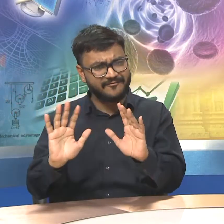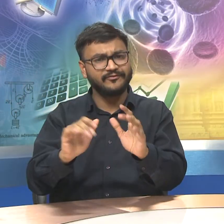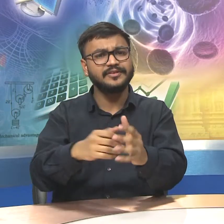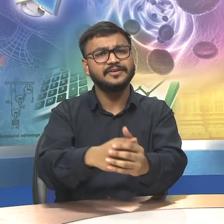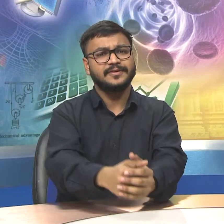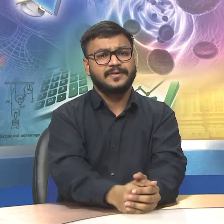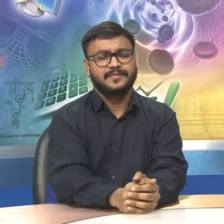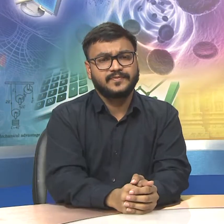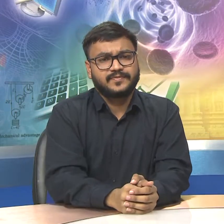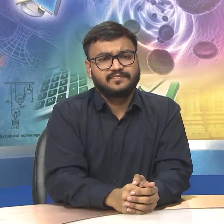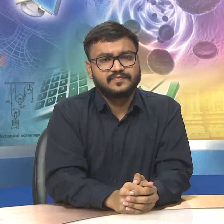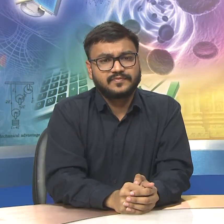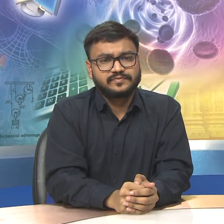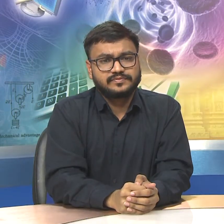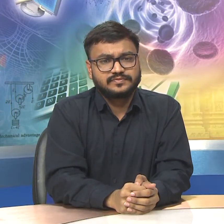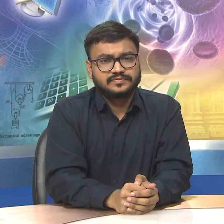together form the sign.